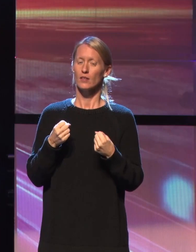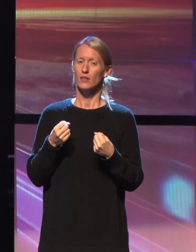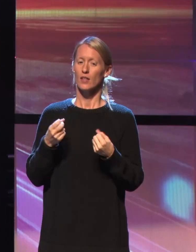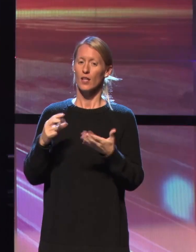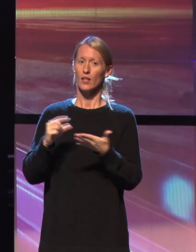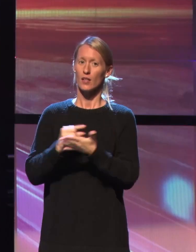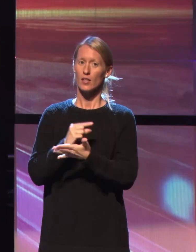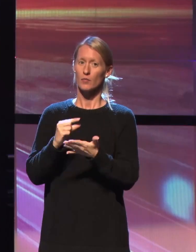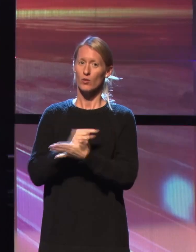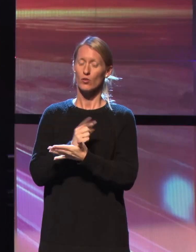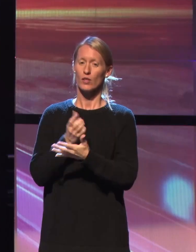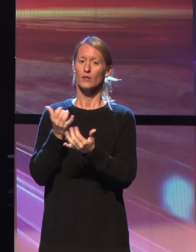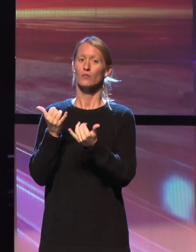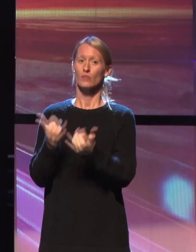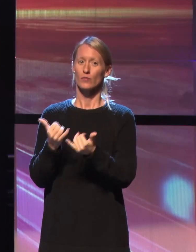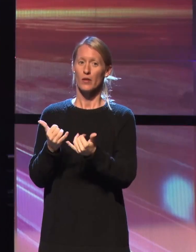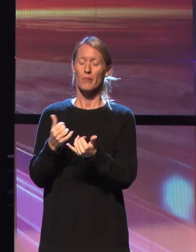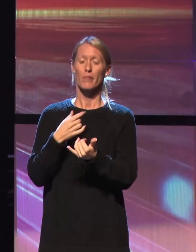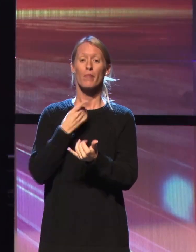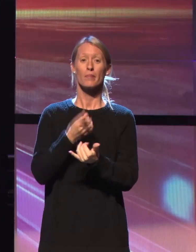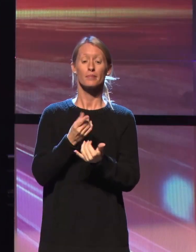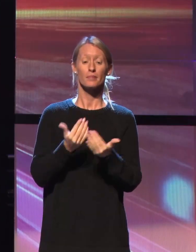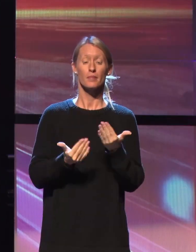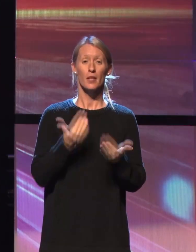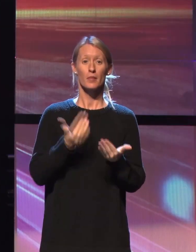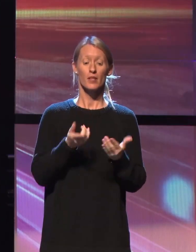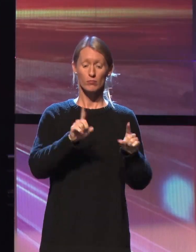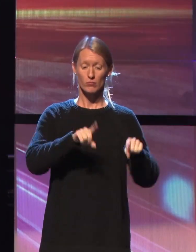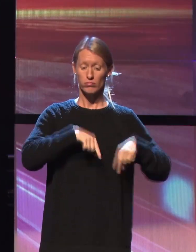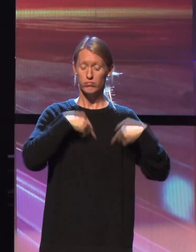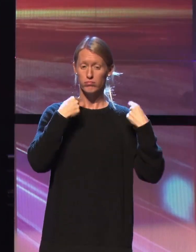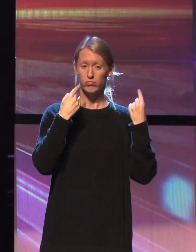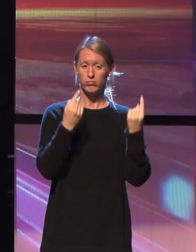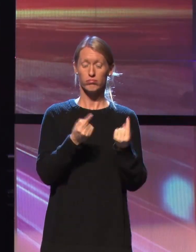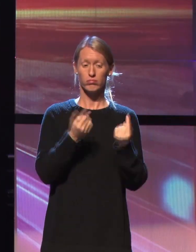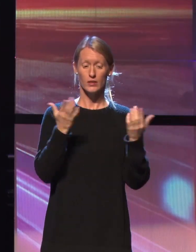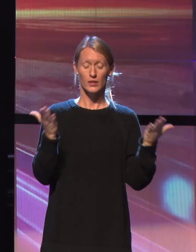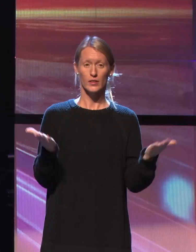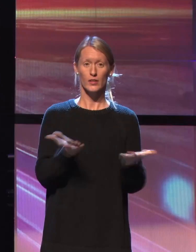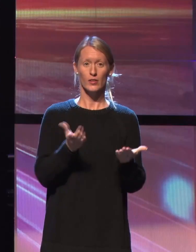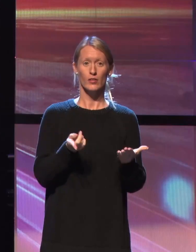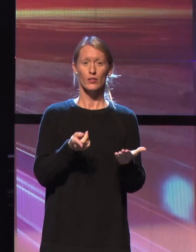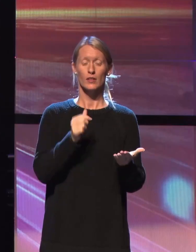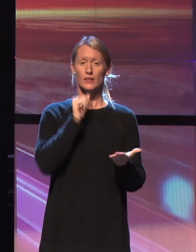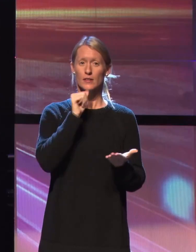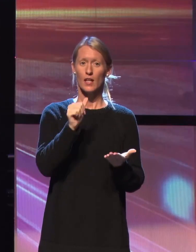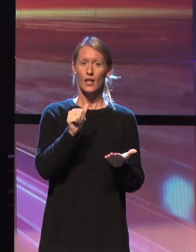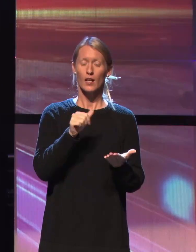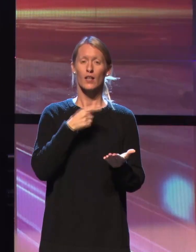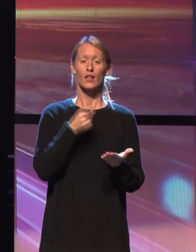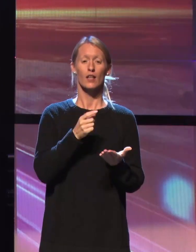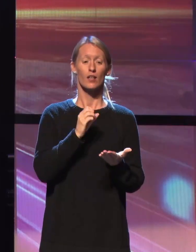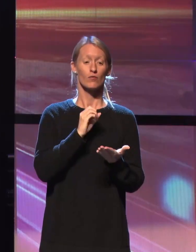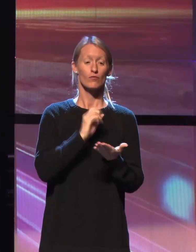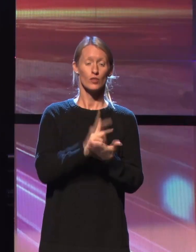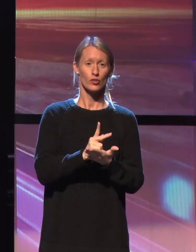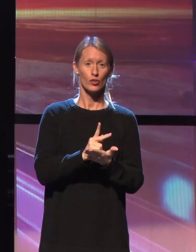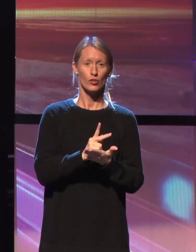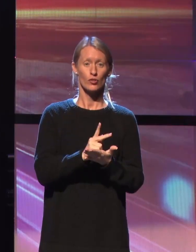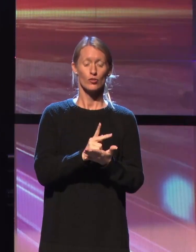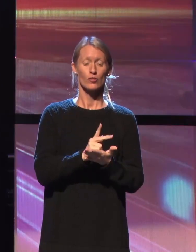Perhaps maybe that's what it is. Maybe you've been around for a while, you've been walking this peacemaking path, but you're not an official card-carrying member of